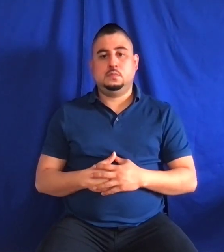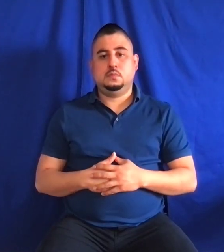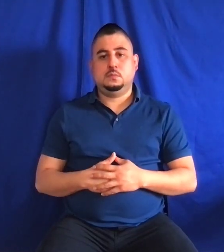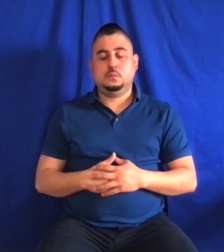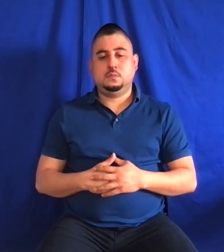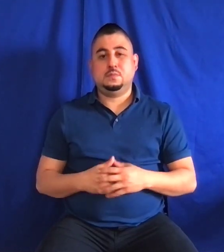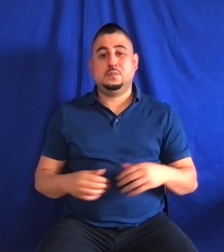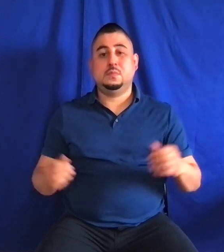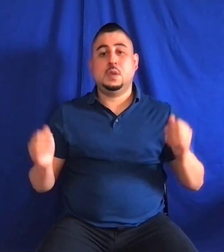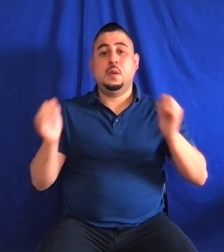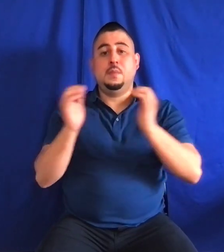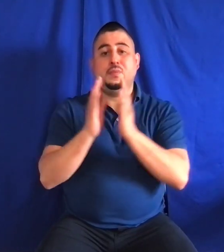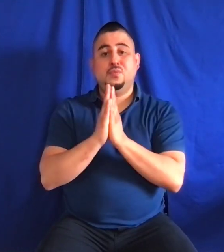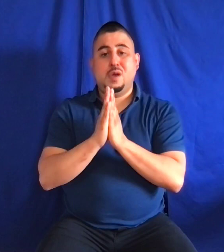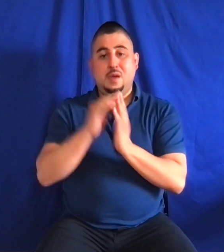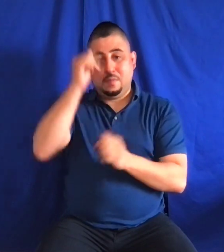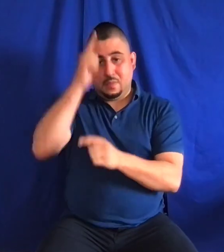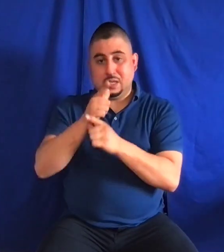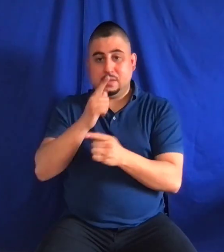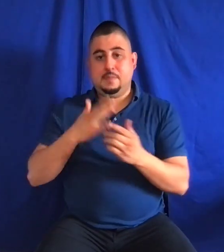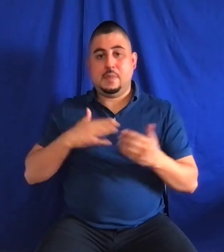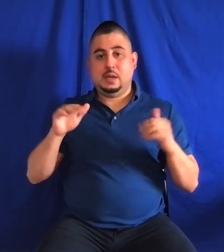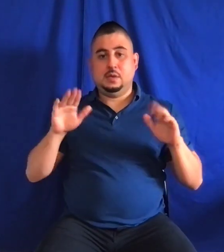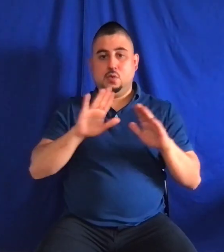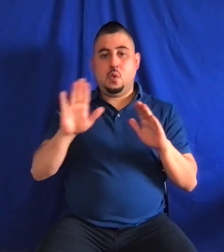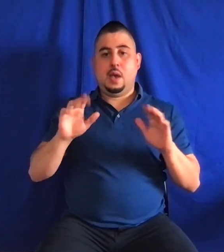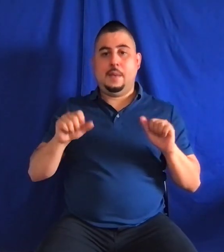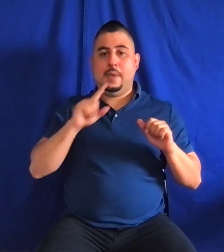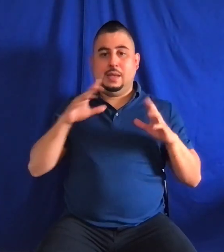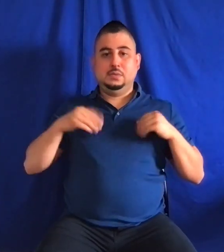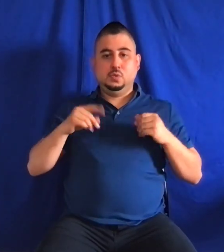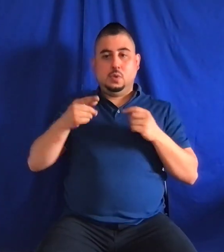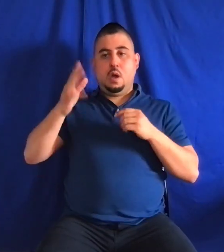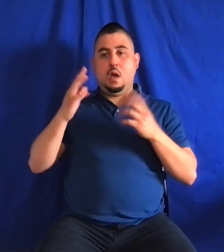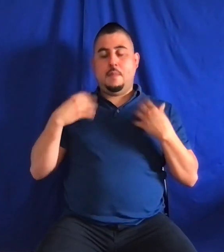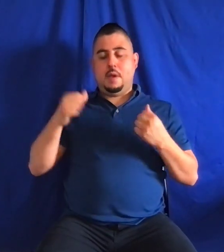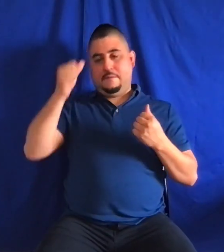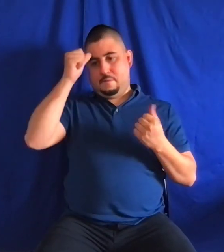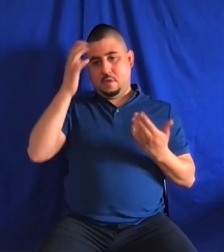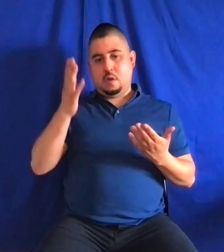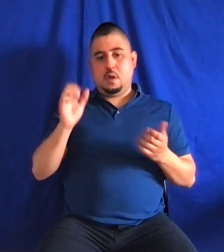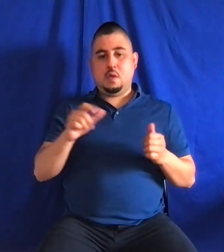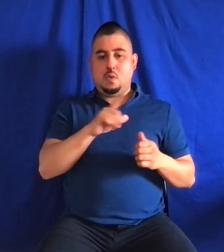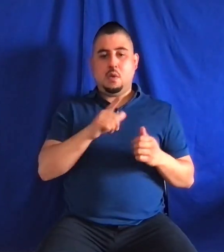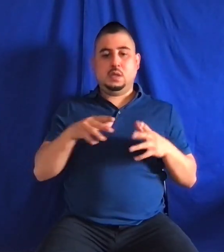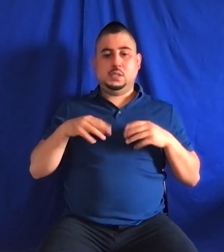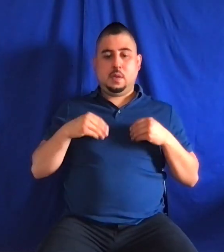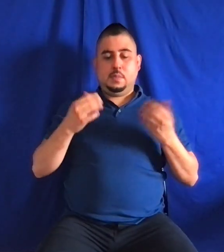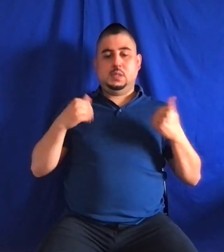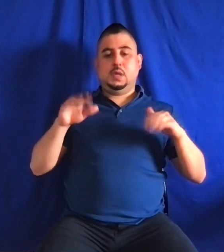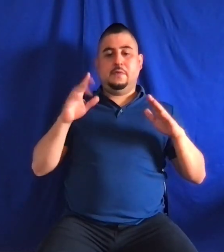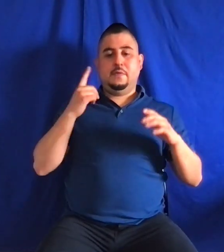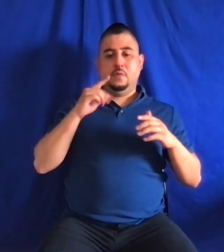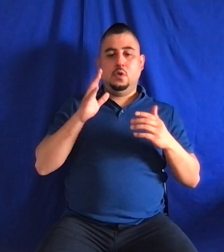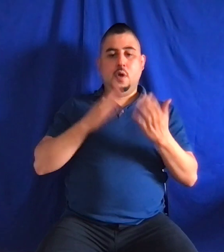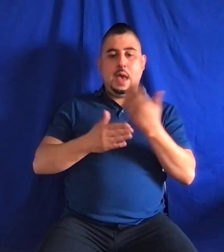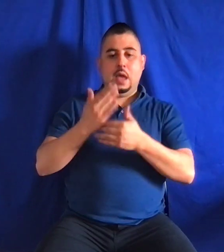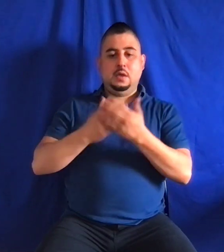Pray, sisters and brothers, that my sacrifice and yours may be acceptable to God the Almighty Father. May the Lord accept the sacrifice of your hands for